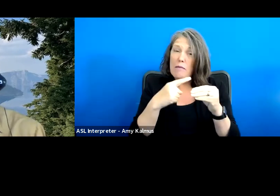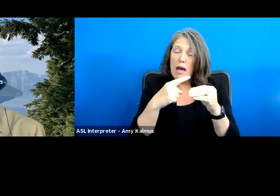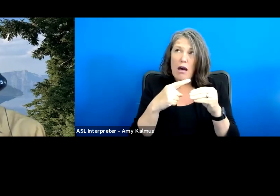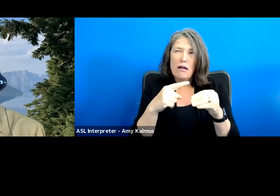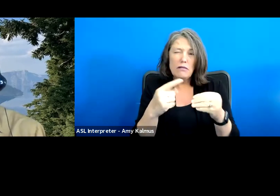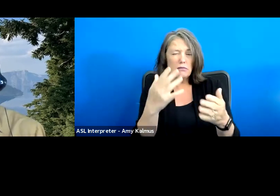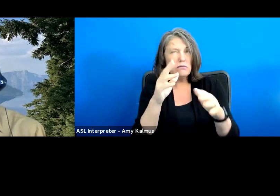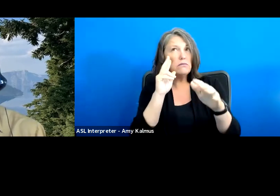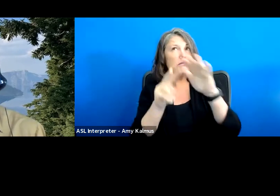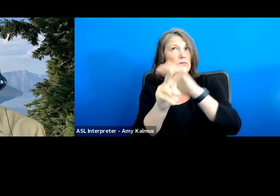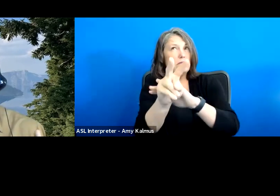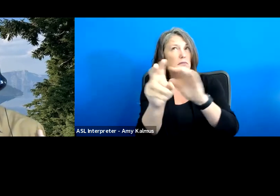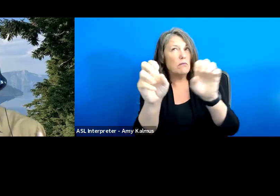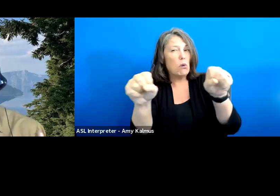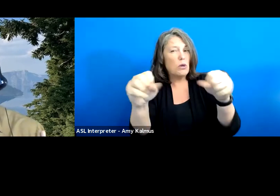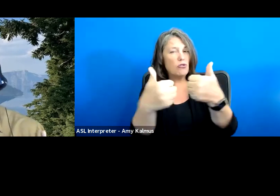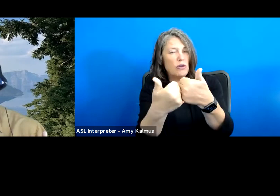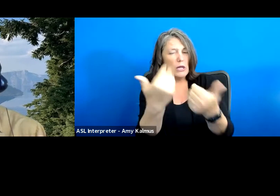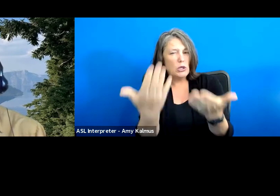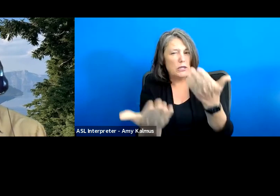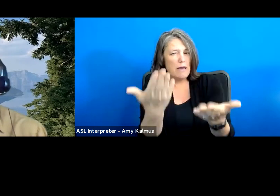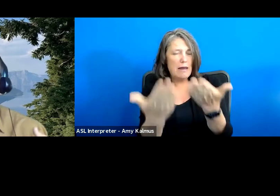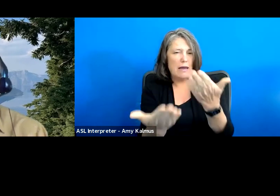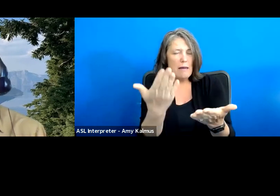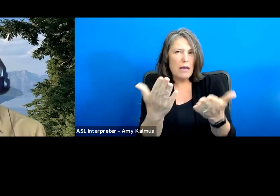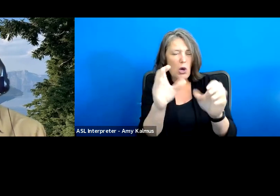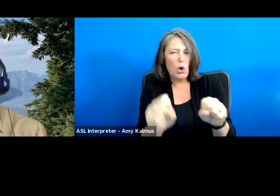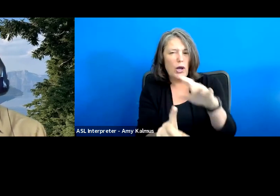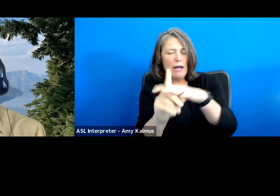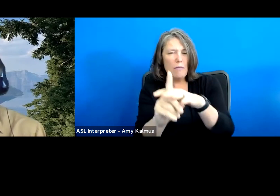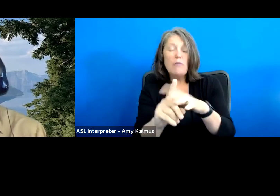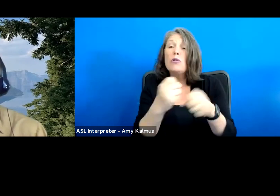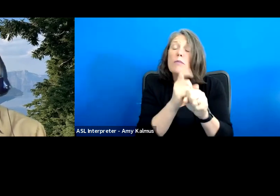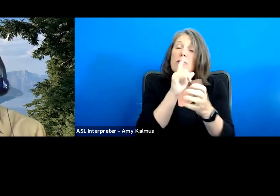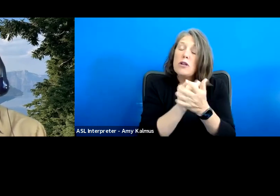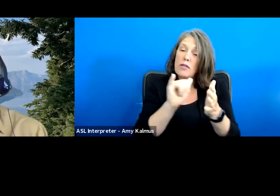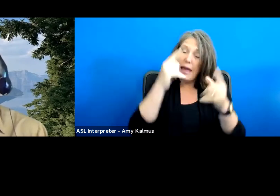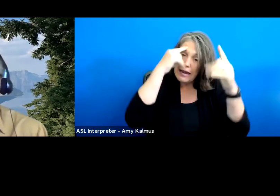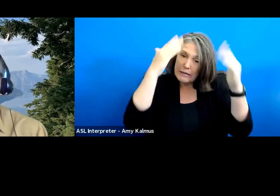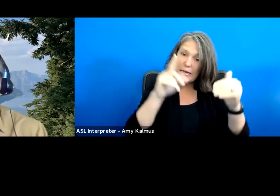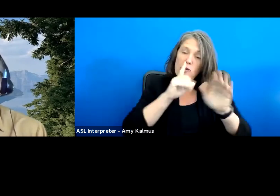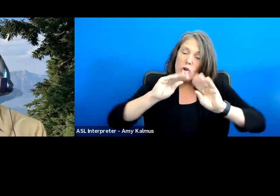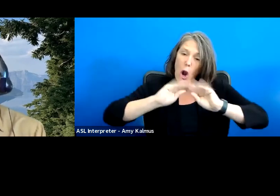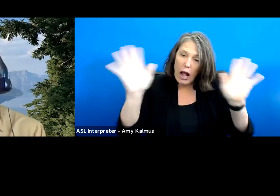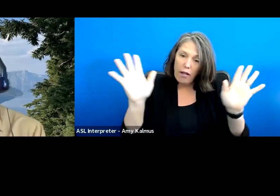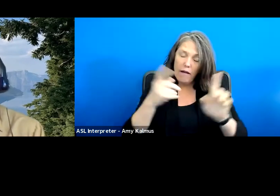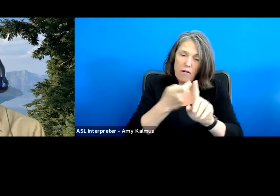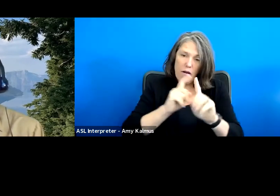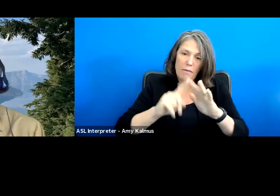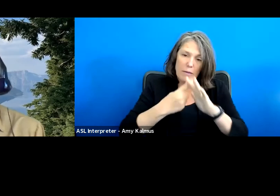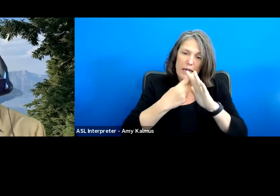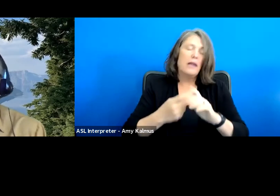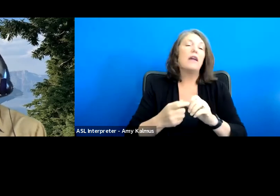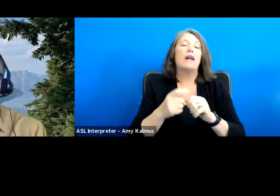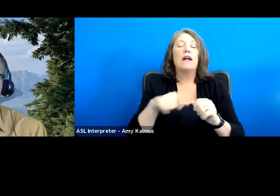could come up to make sure that they're addressed so that their expectations are clear from the beginning.